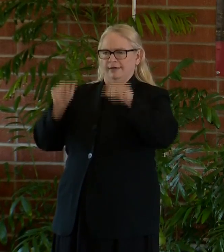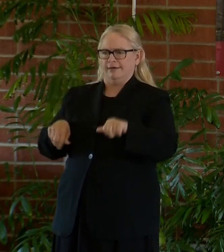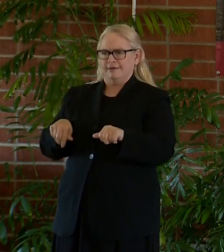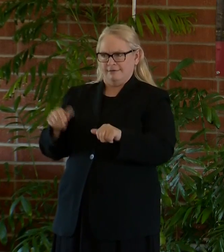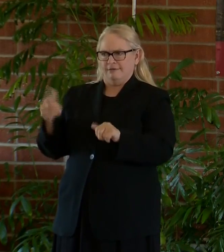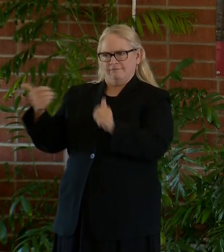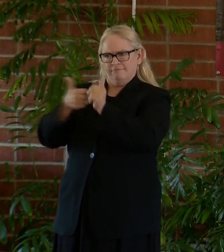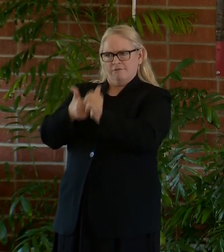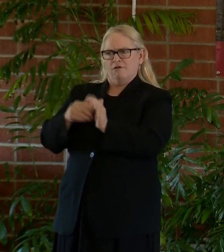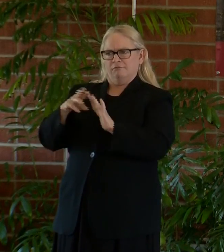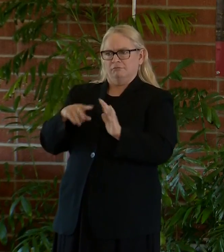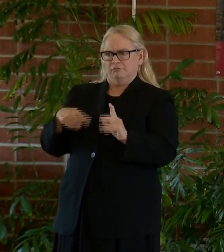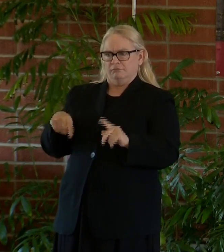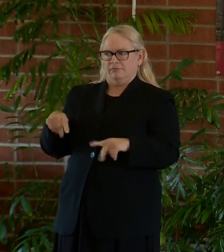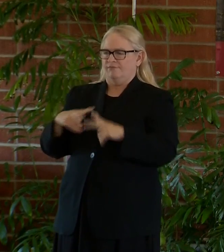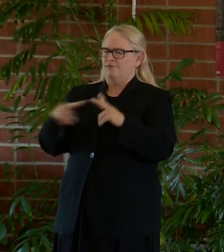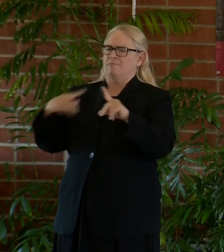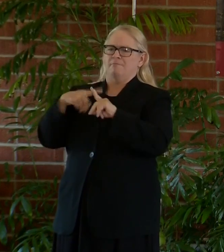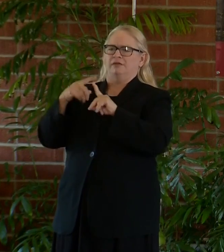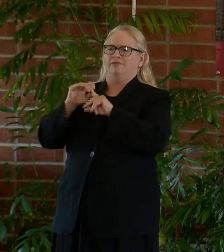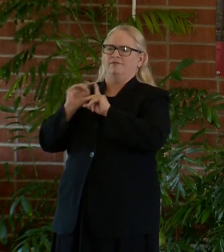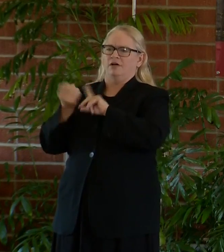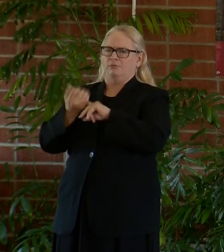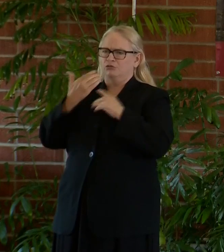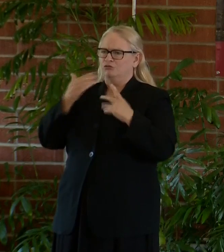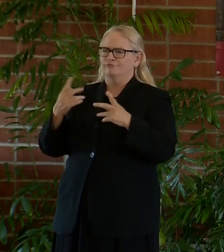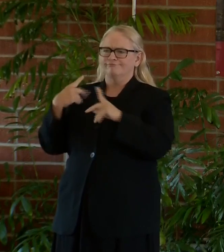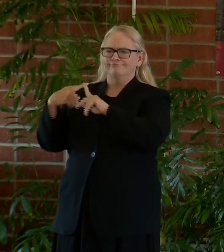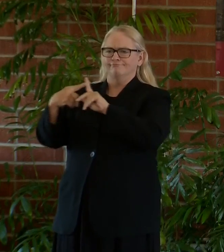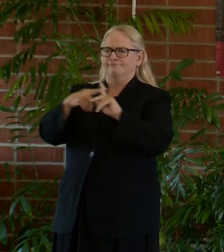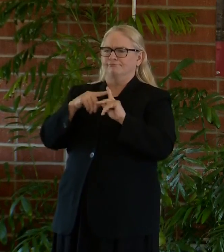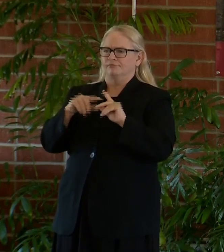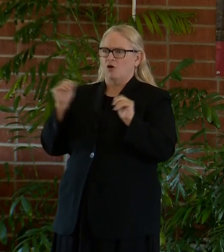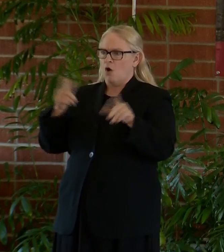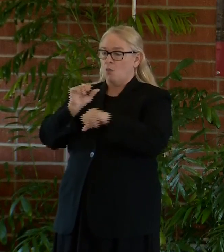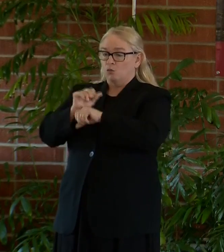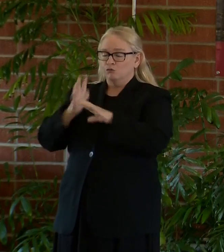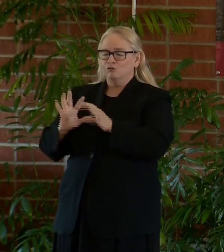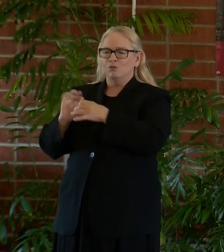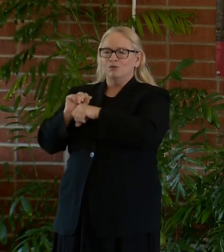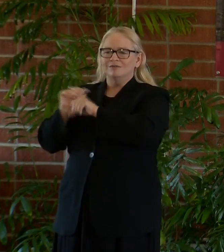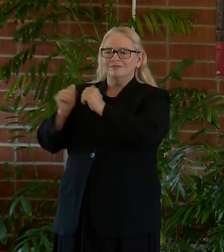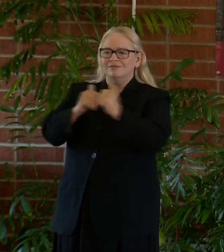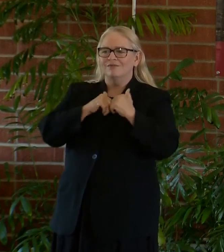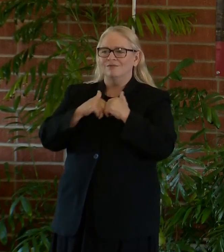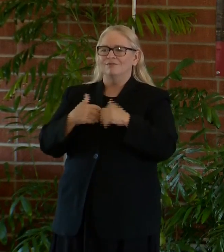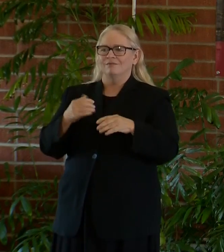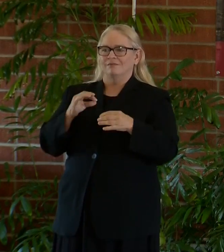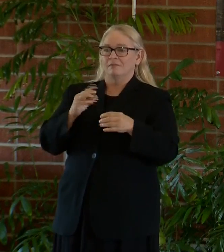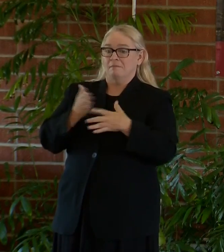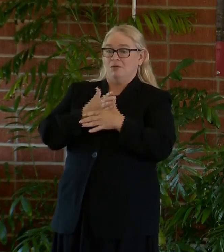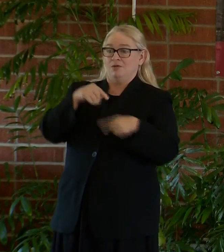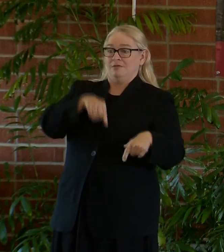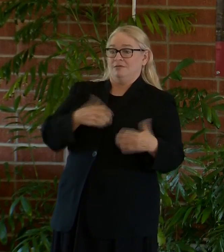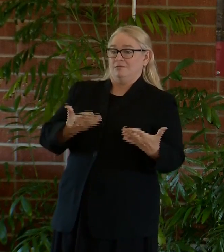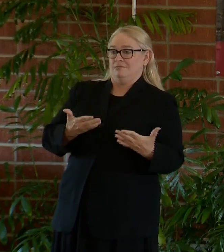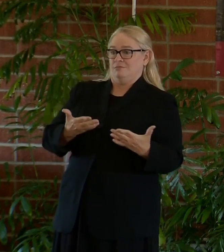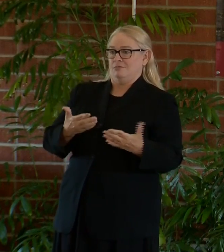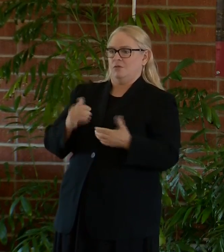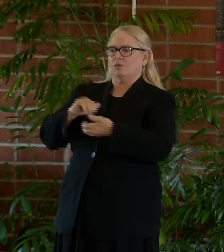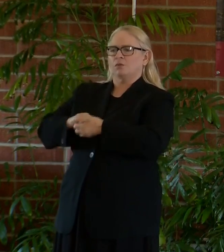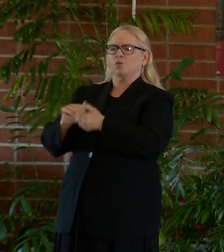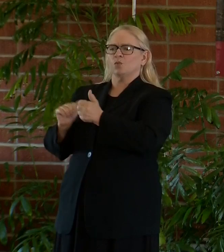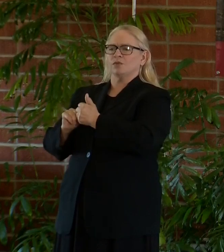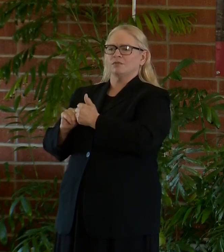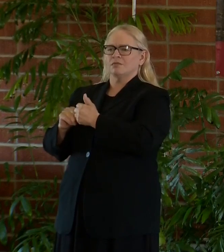a positive and, more importantly, collaborative environment with county health officials, local officials, and state officials. And I just